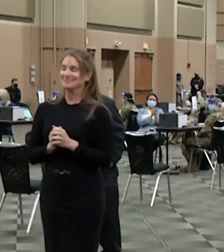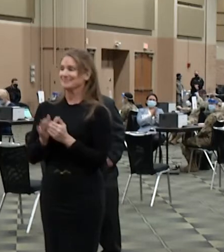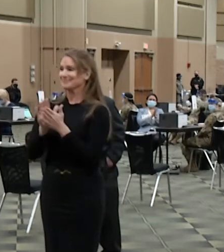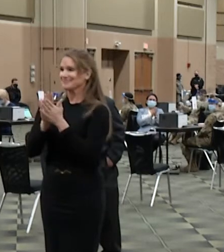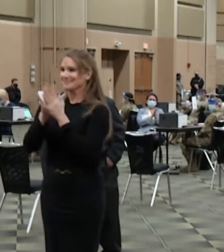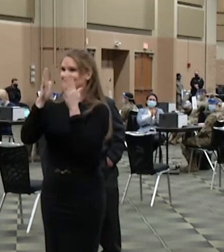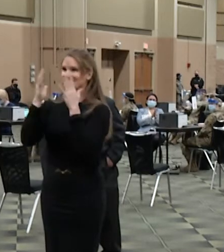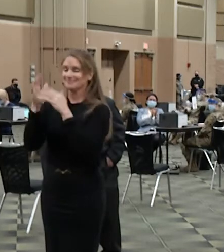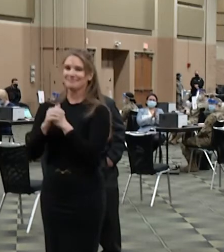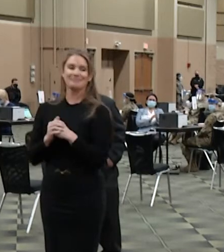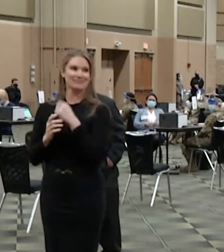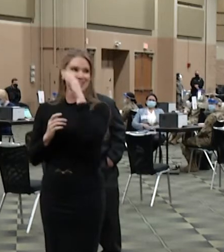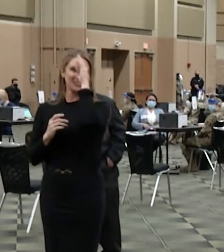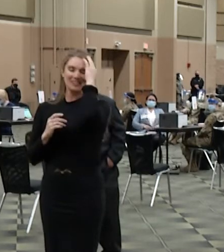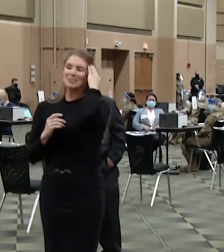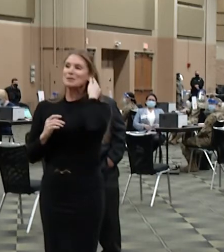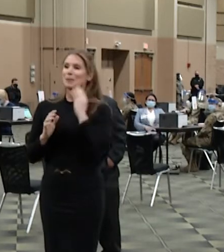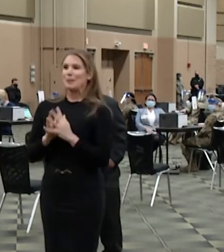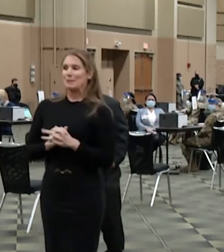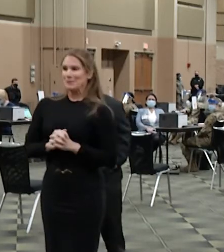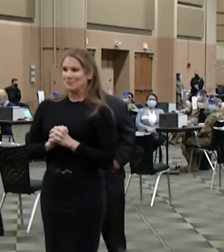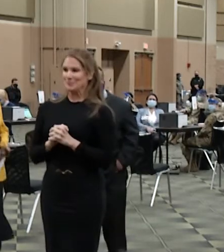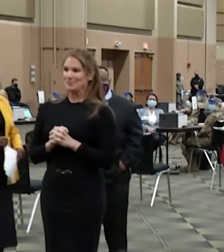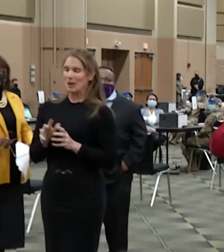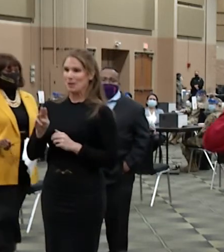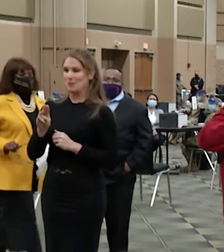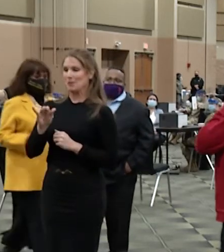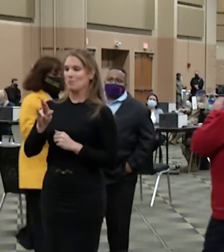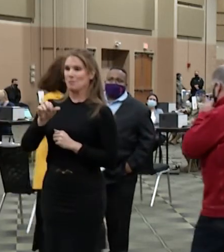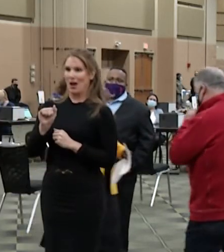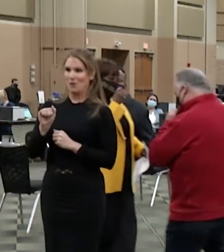And with that, Rep. Myers-Martin.